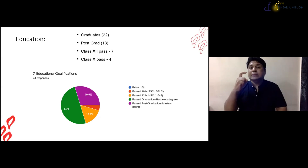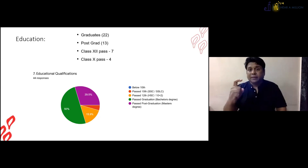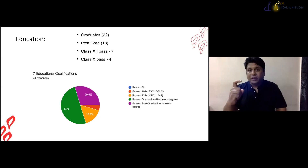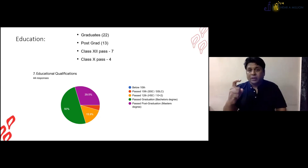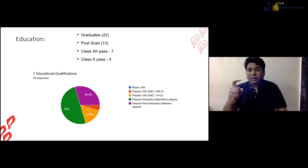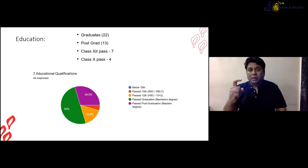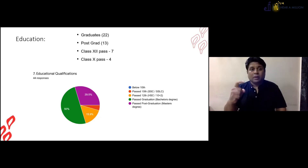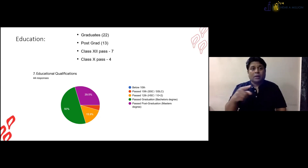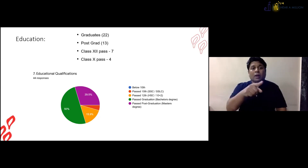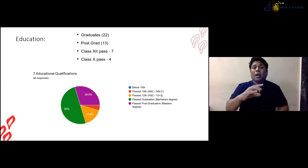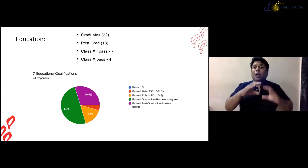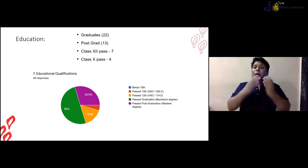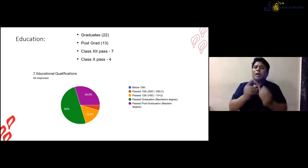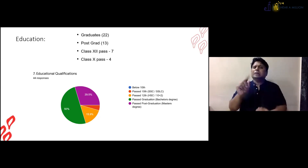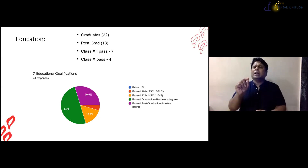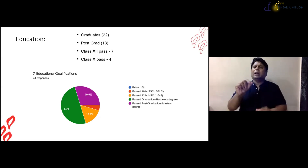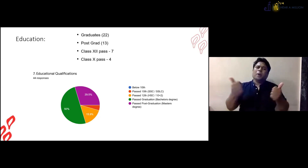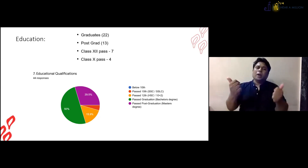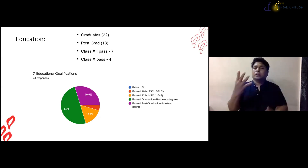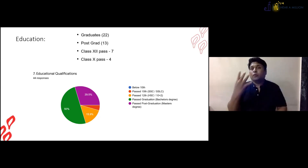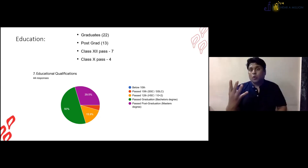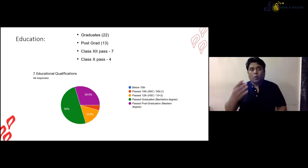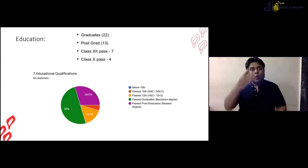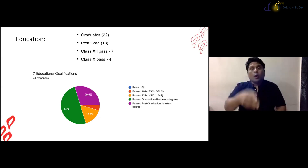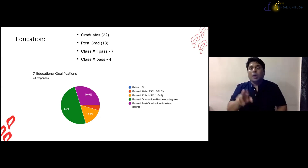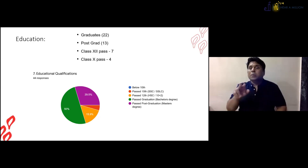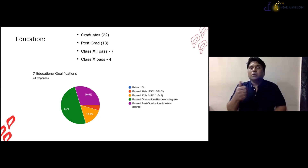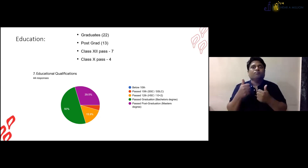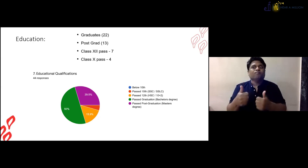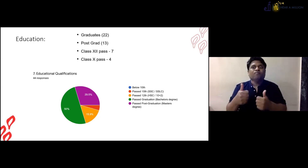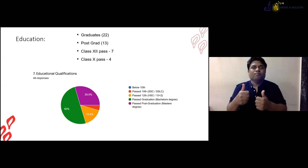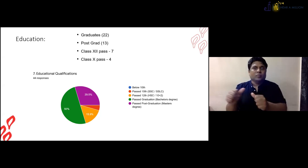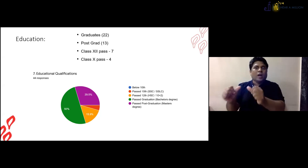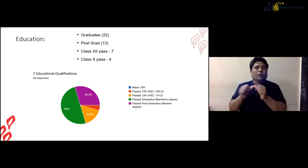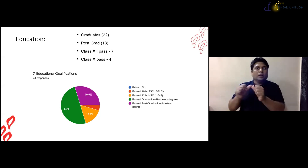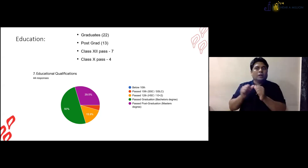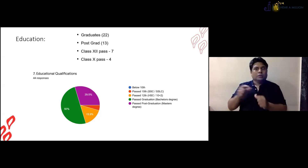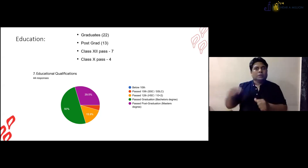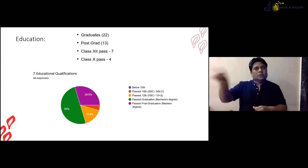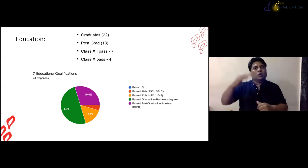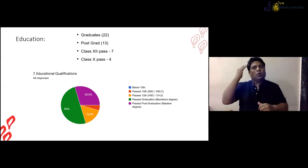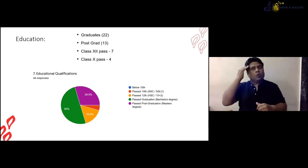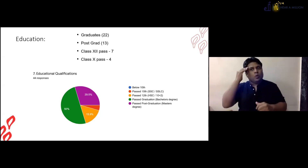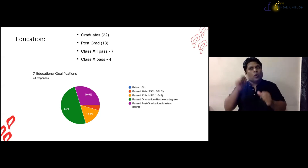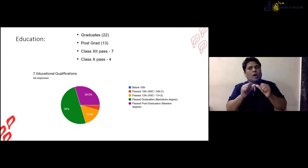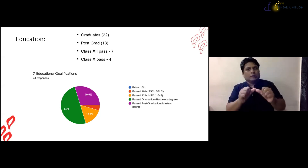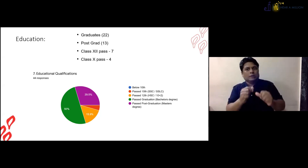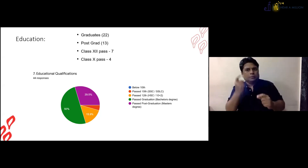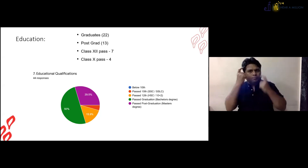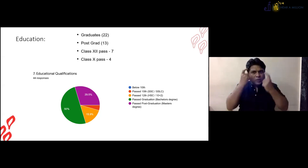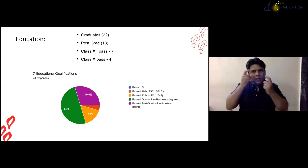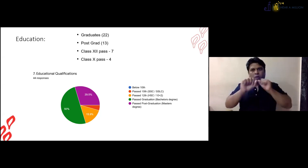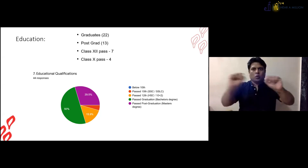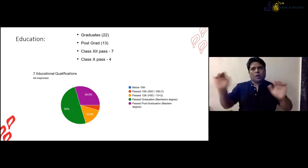passed is 7, and class 10th passed is 4. So that means that's a good thing. We got great answers